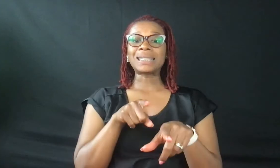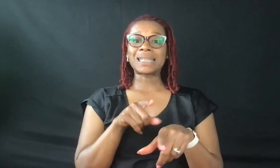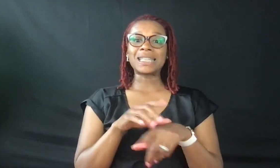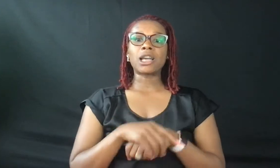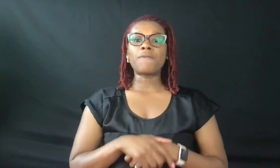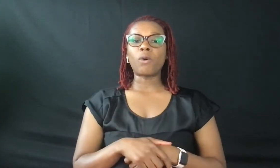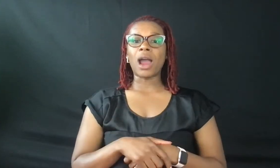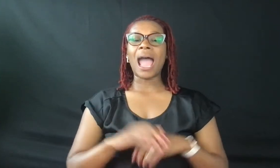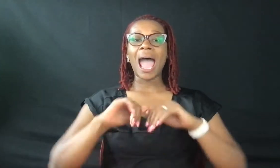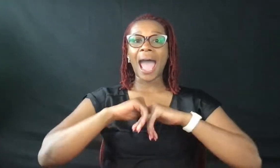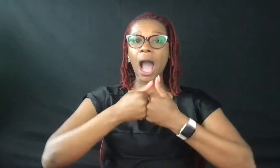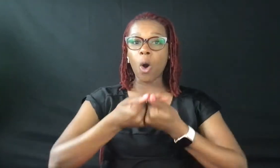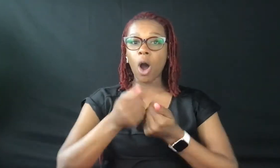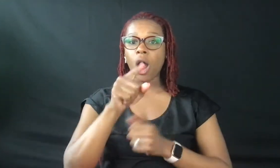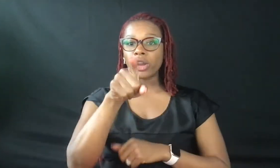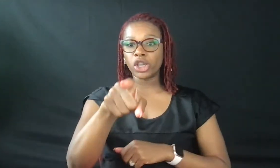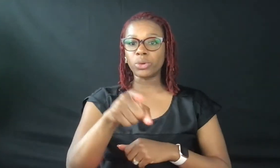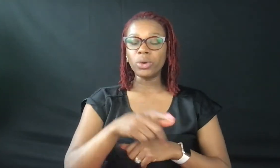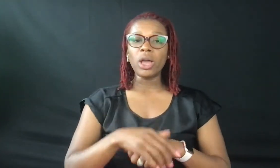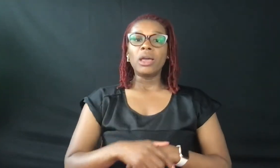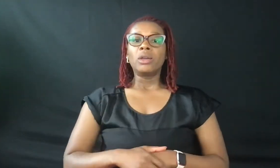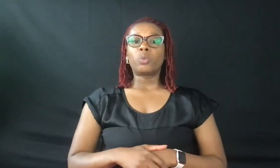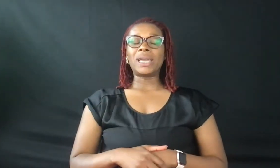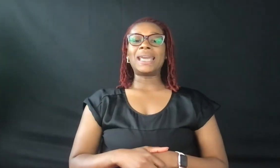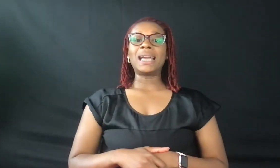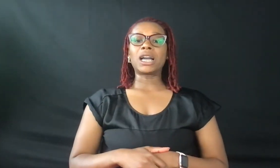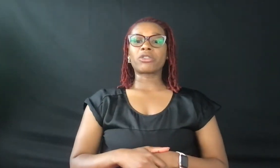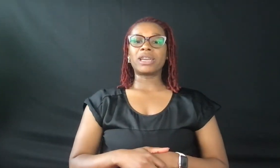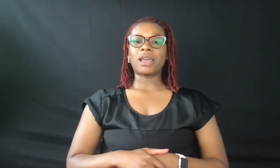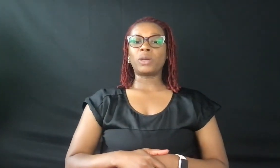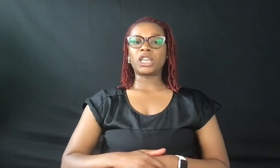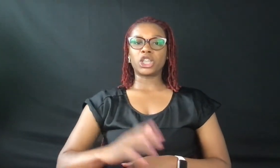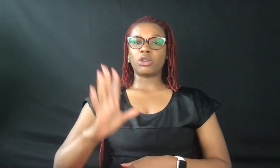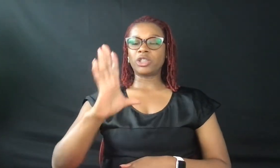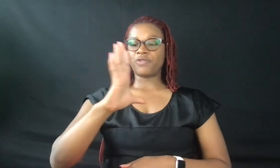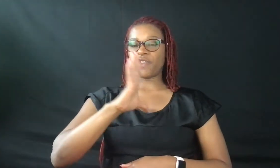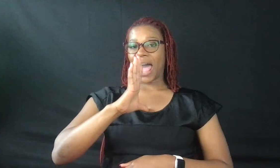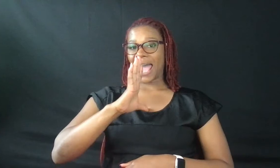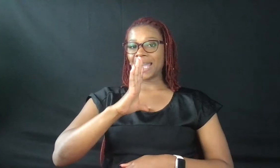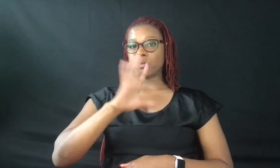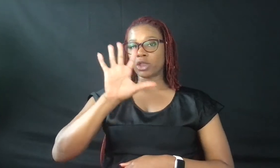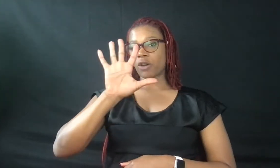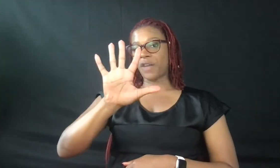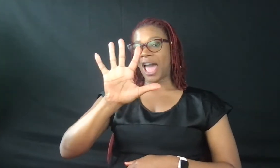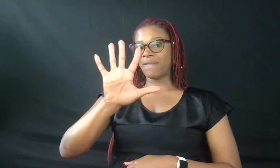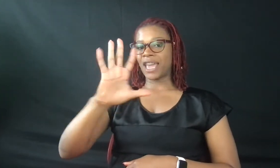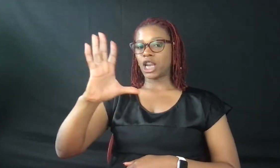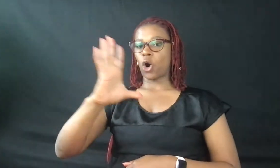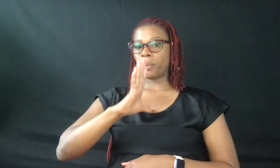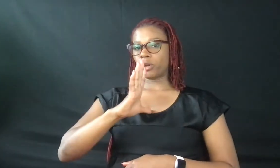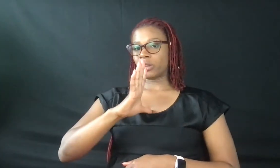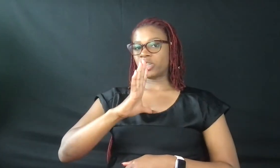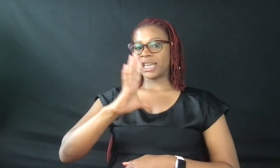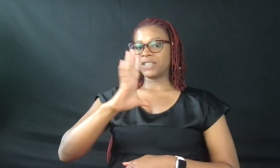Responses for how are you, we agreed that we could use fine with your 5 hand open on your chest,